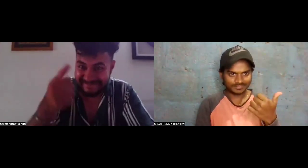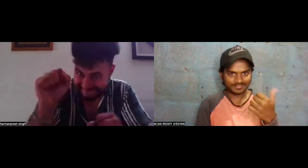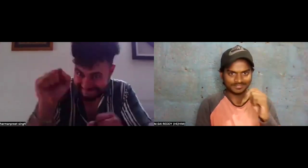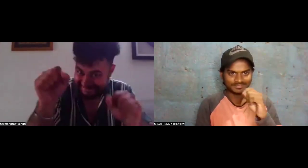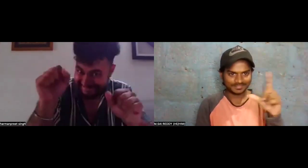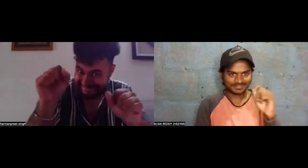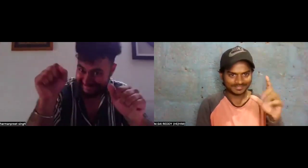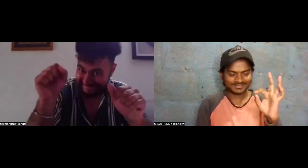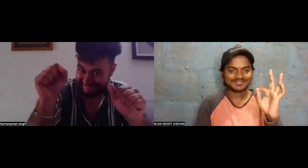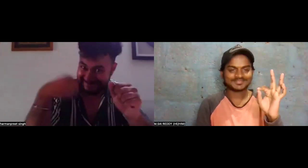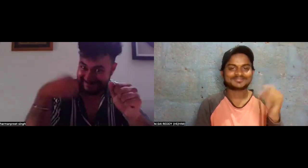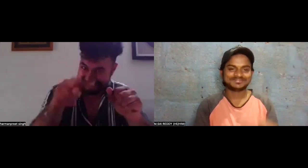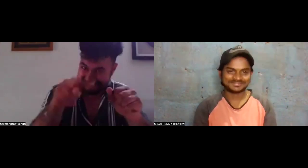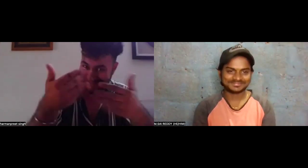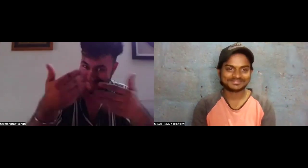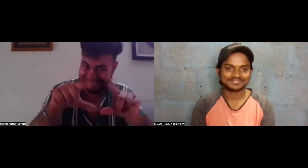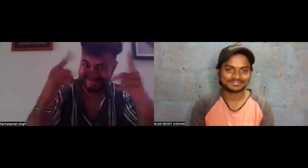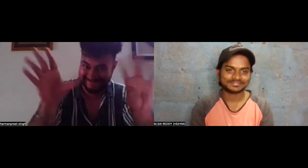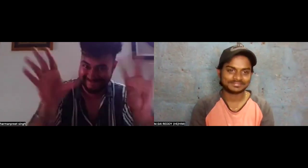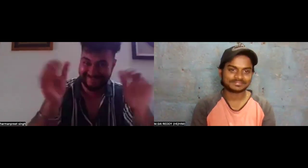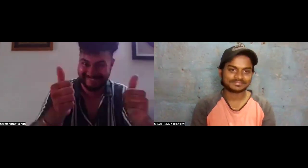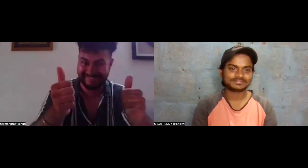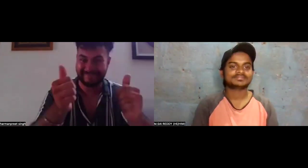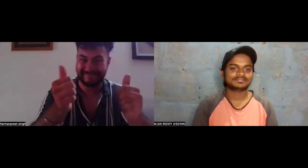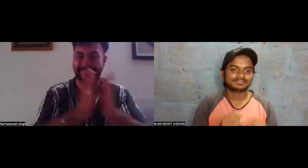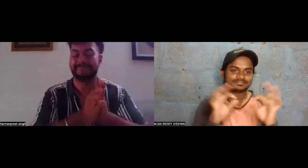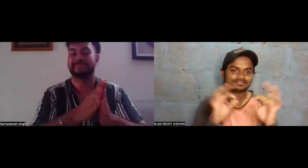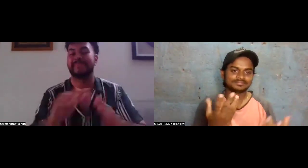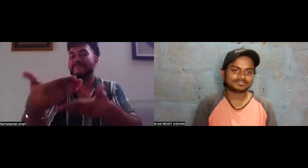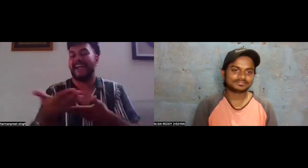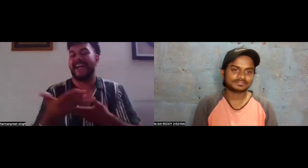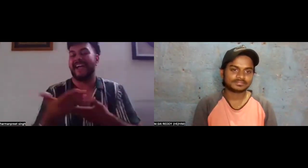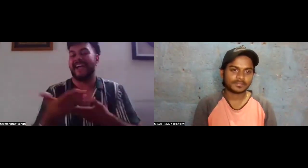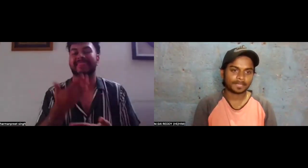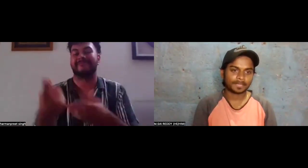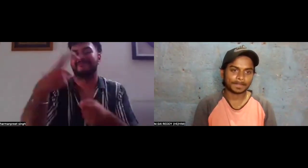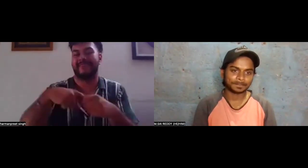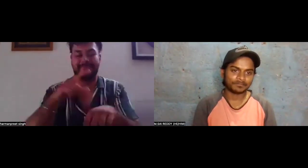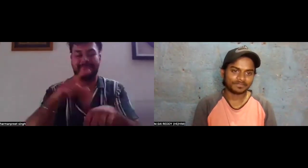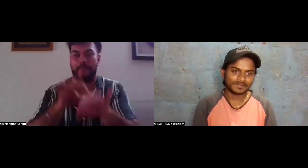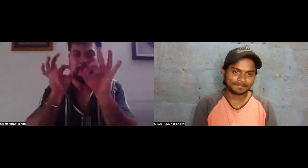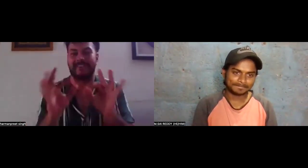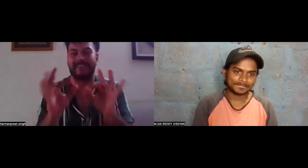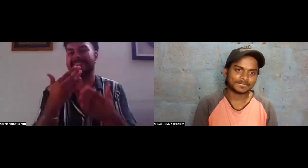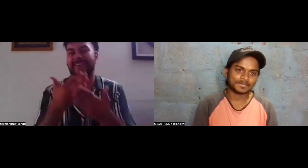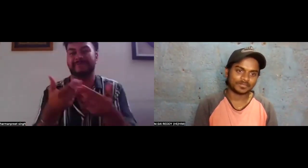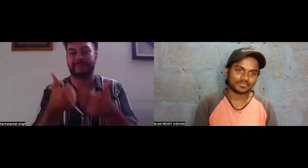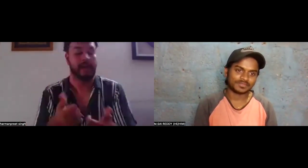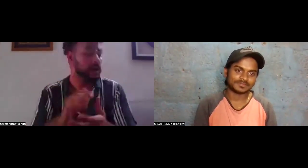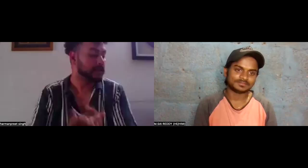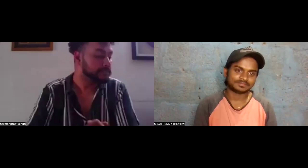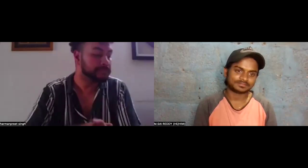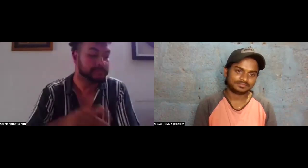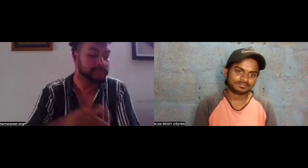Can you see me? Sai is asking, can you see me clearly? Yes, perfect. We can see you clearly. So welcome to our